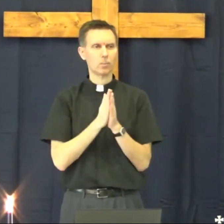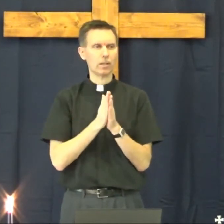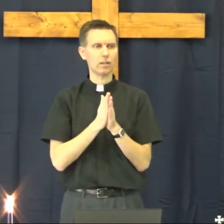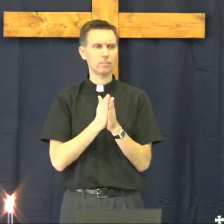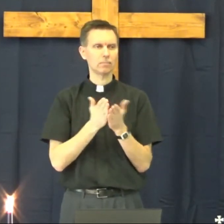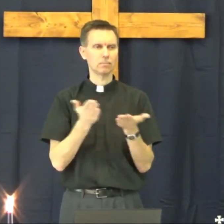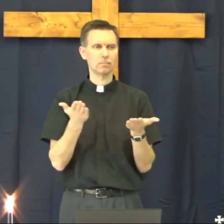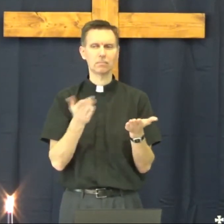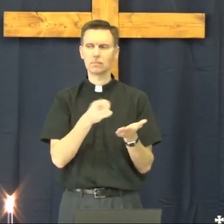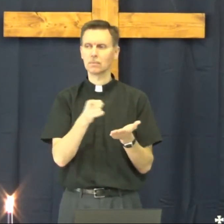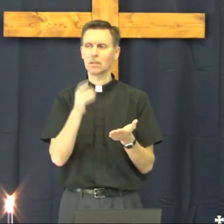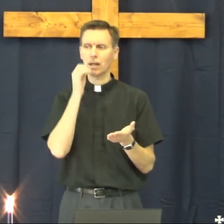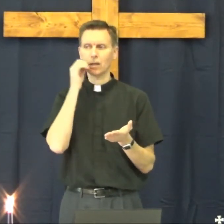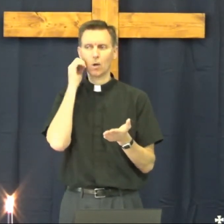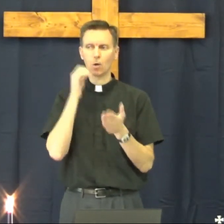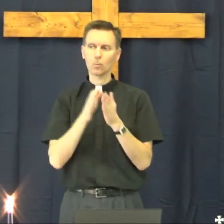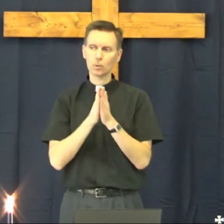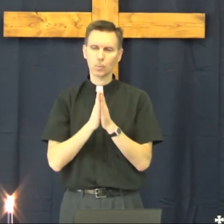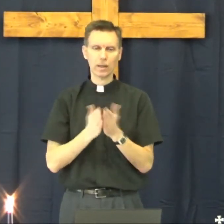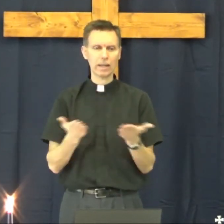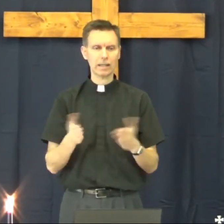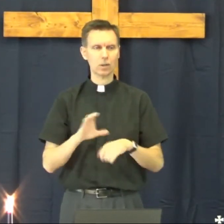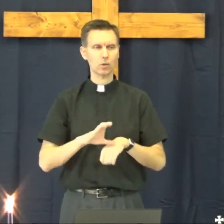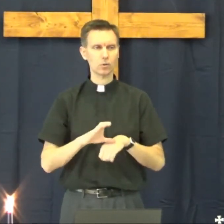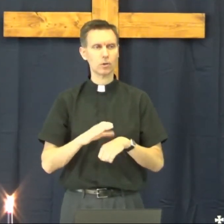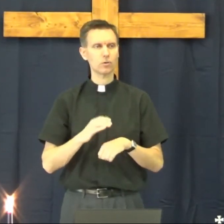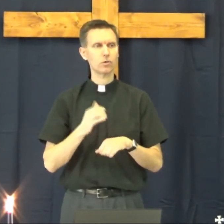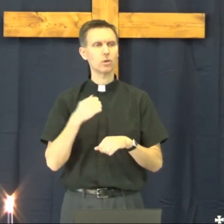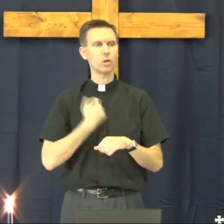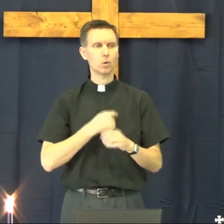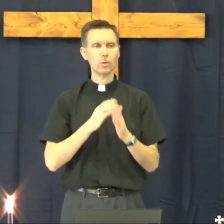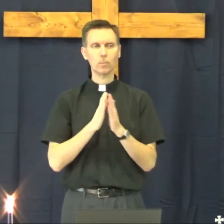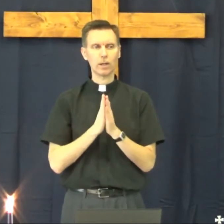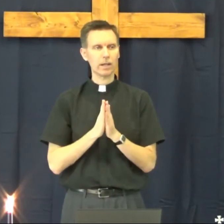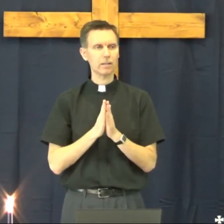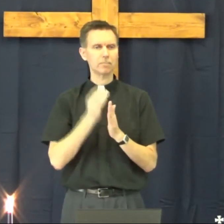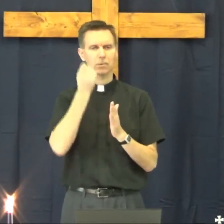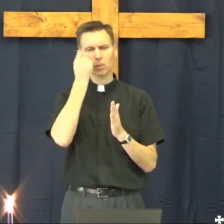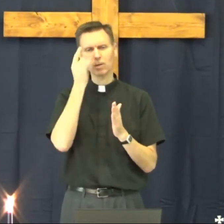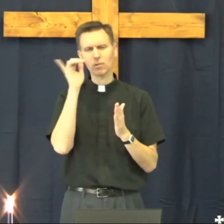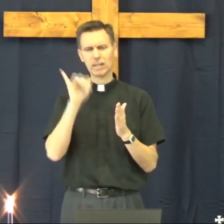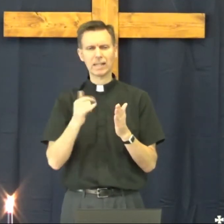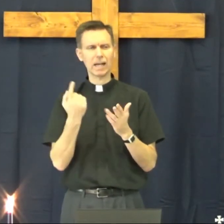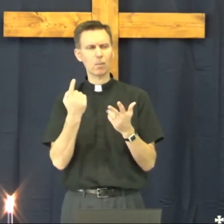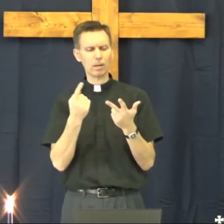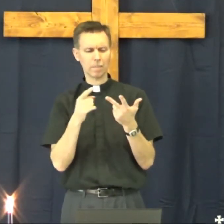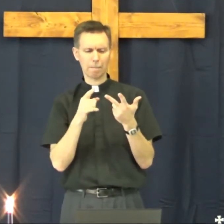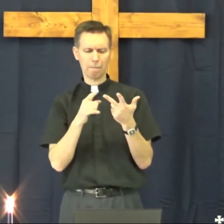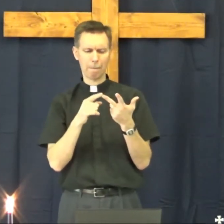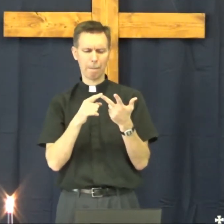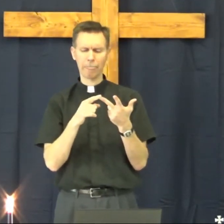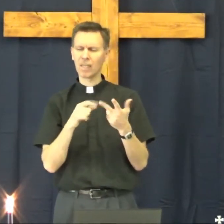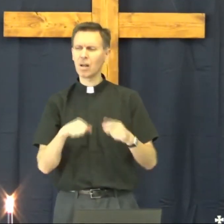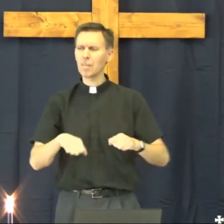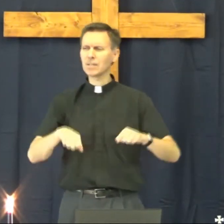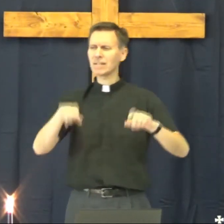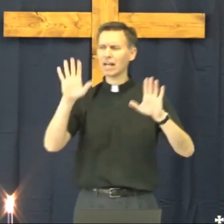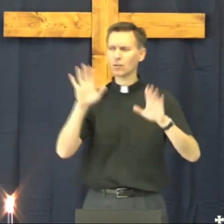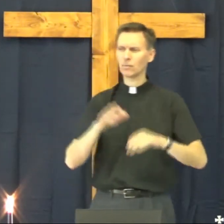prayer. At home, you pray. Here in church, we pray. You understand that one. It's